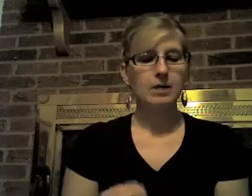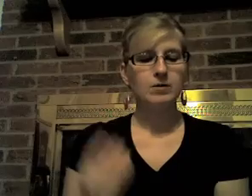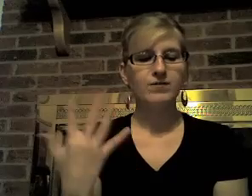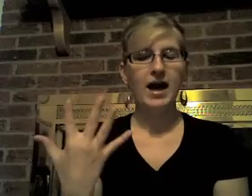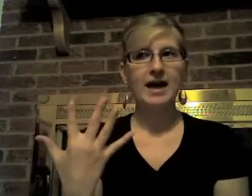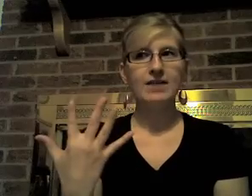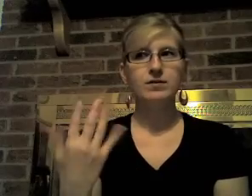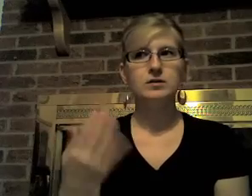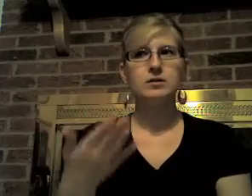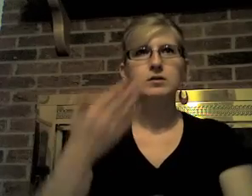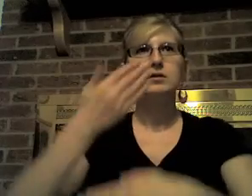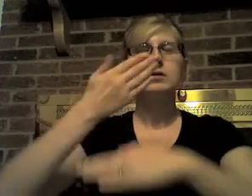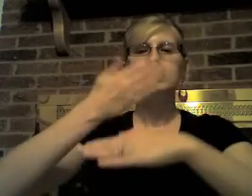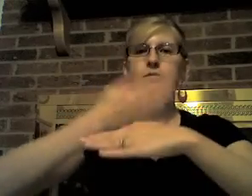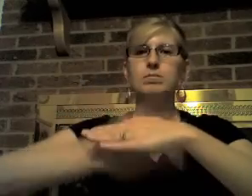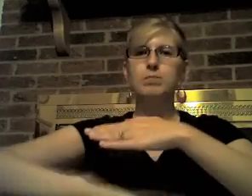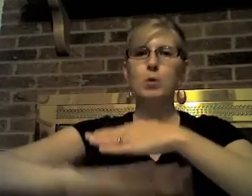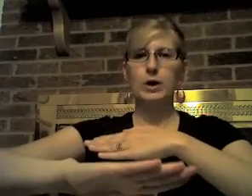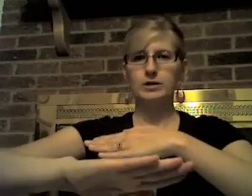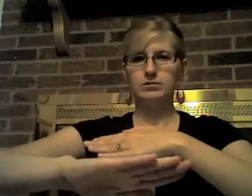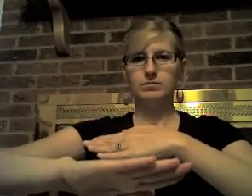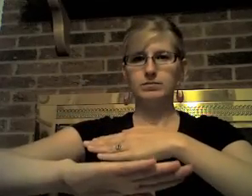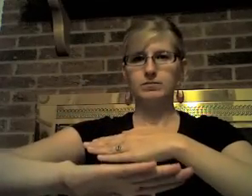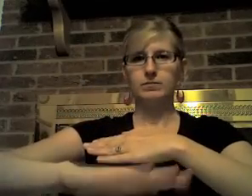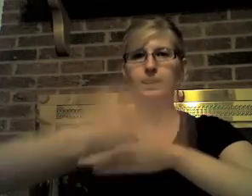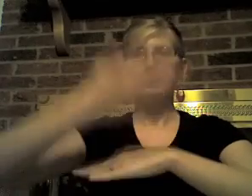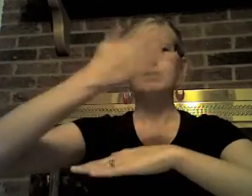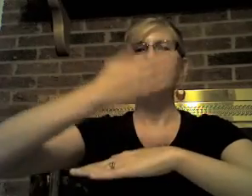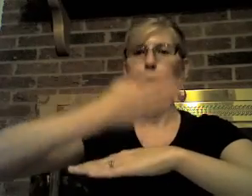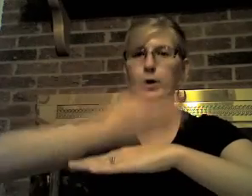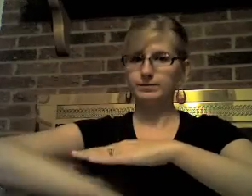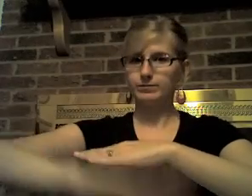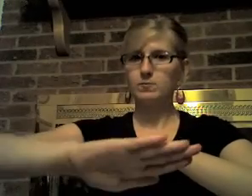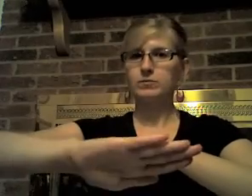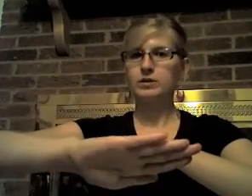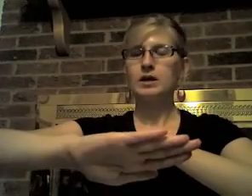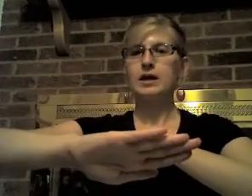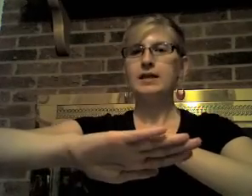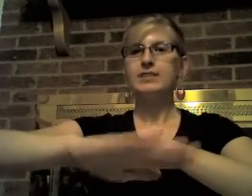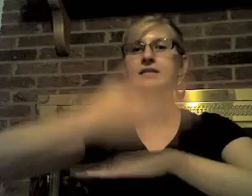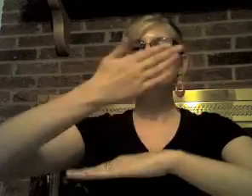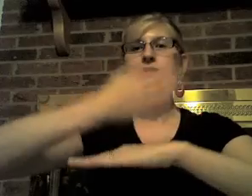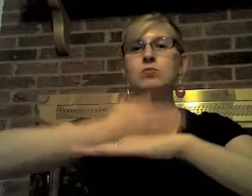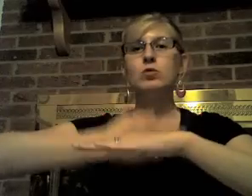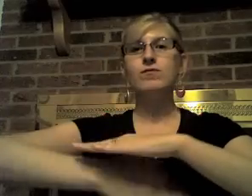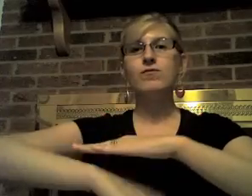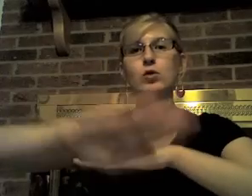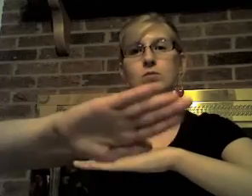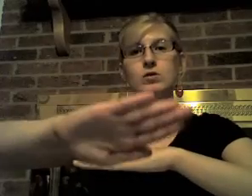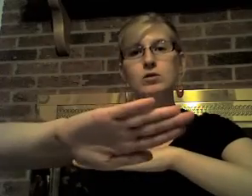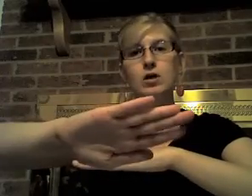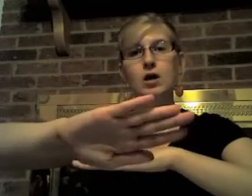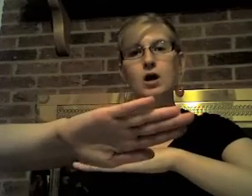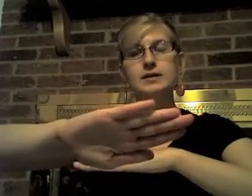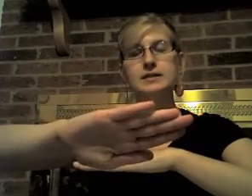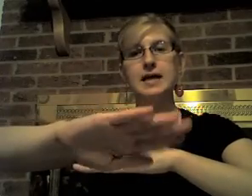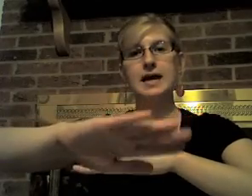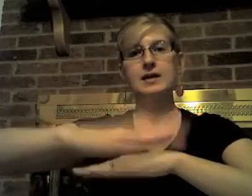Number 5, born. Born. This is the more formal sign